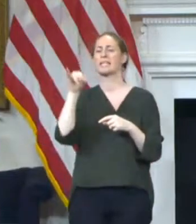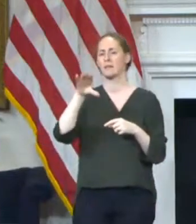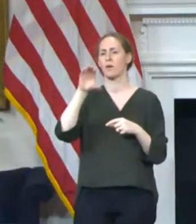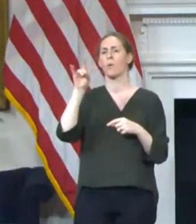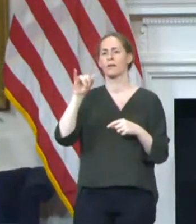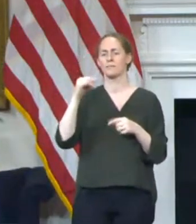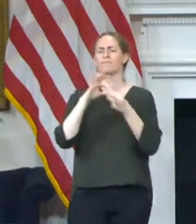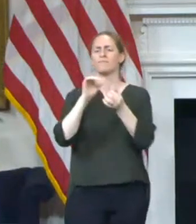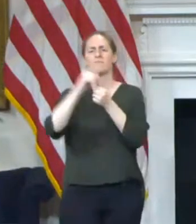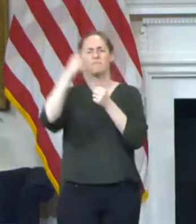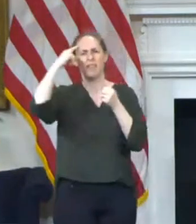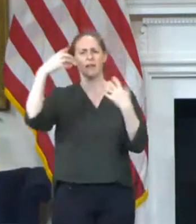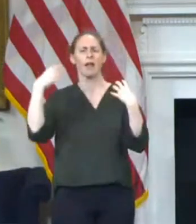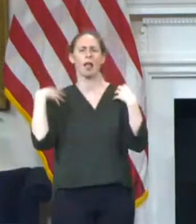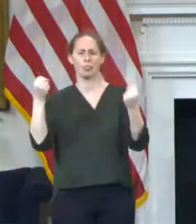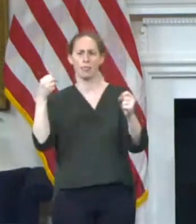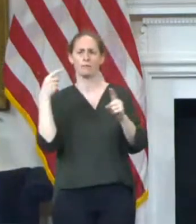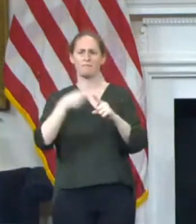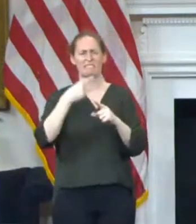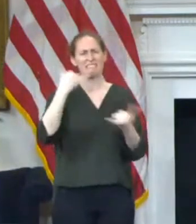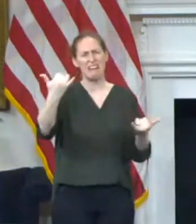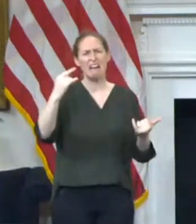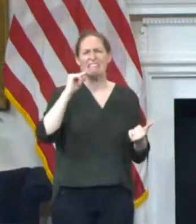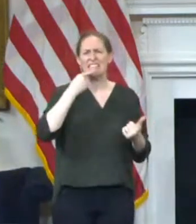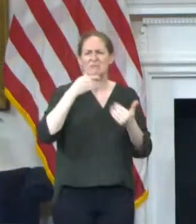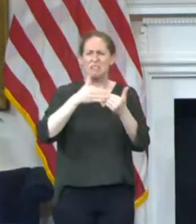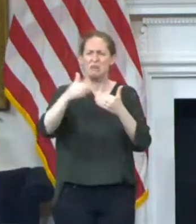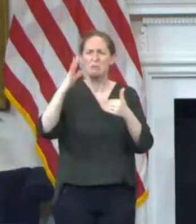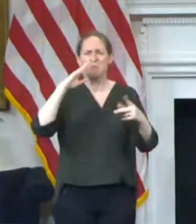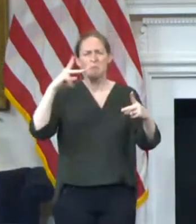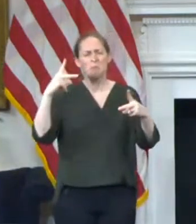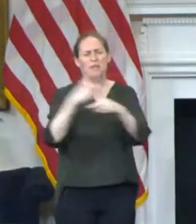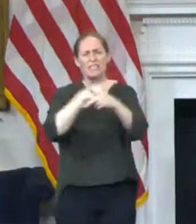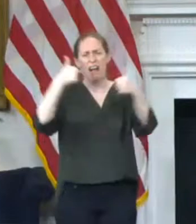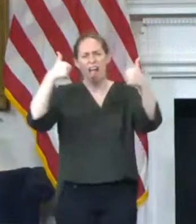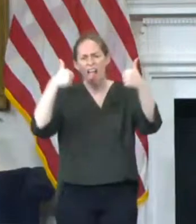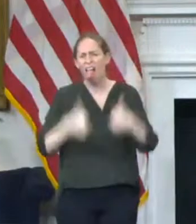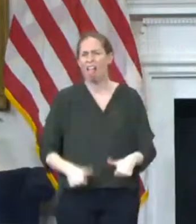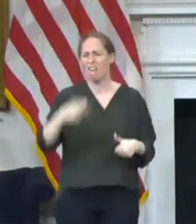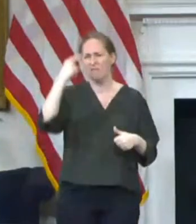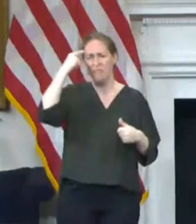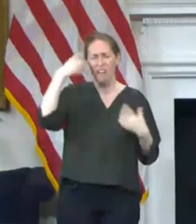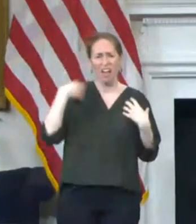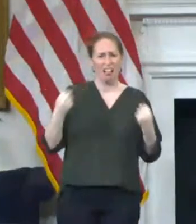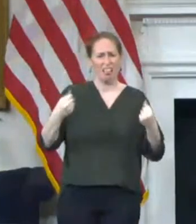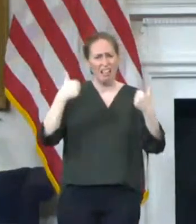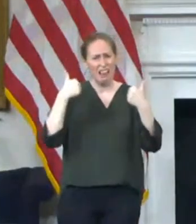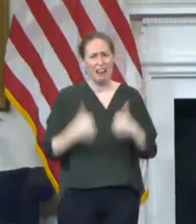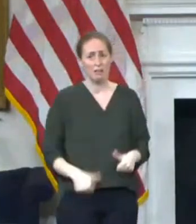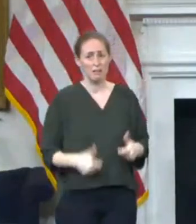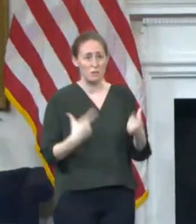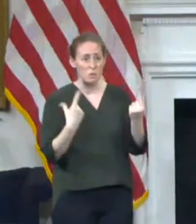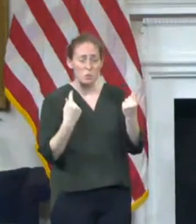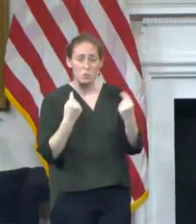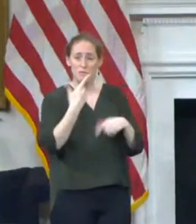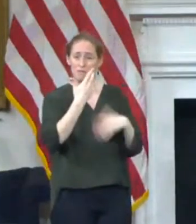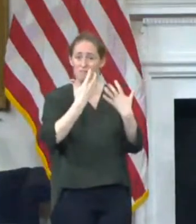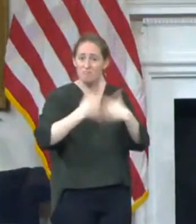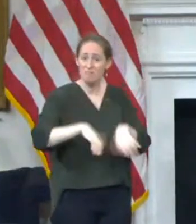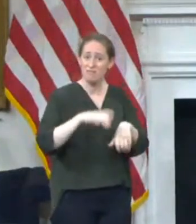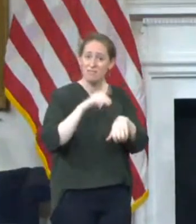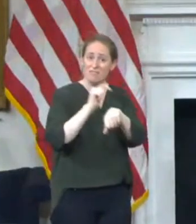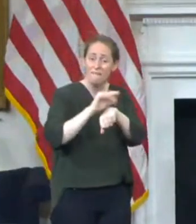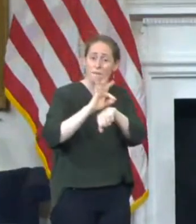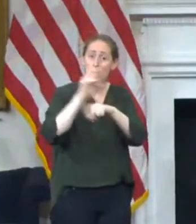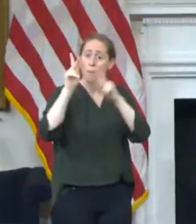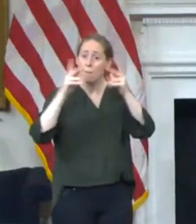time, and how serious it will be going forward in the next each of the 4 months. Is the state planning anything, maybe a task force